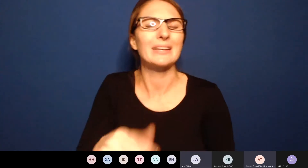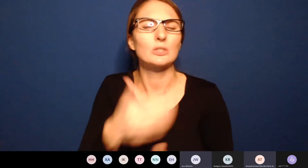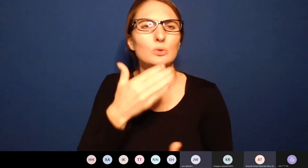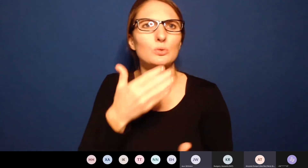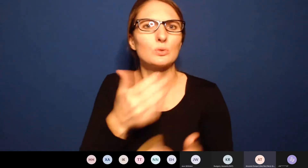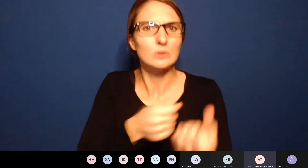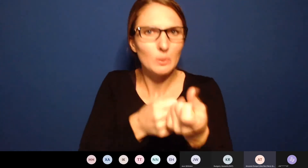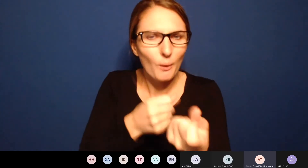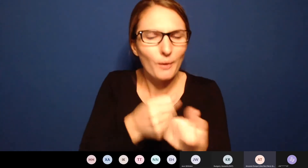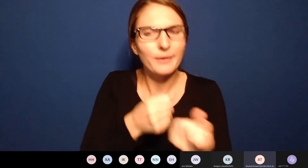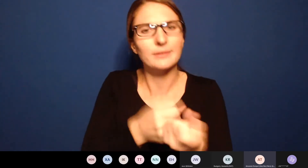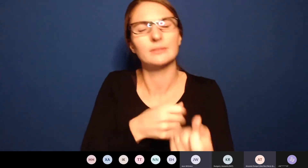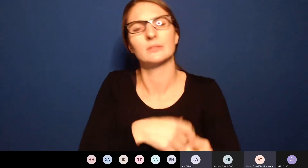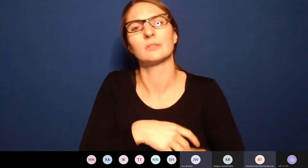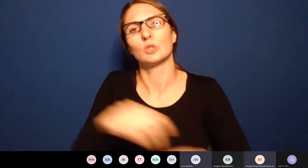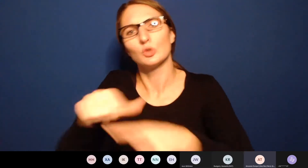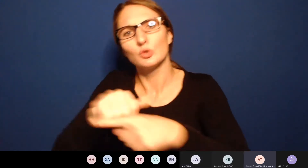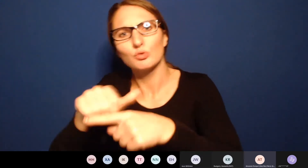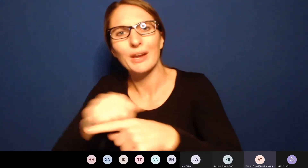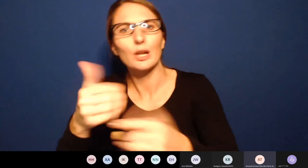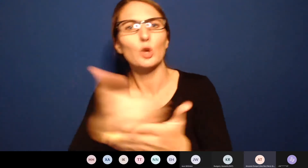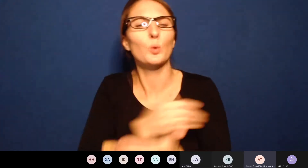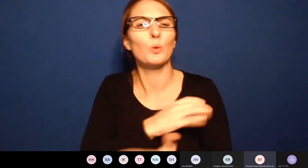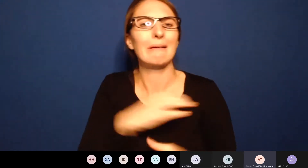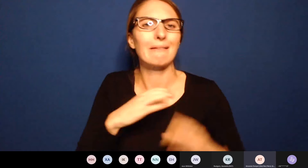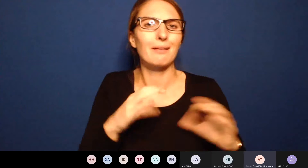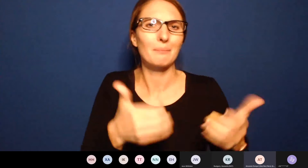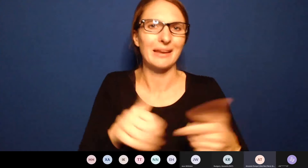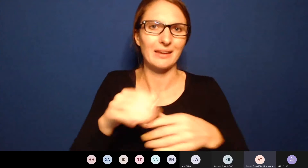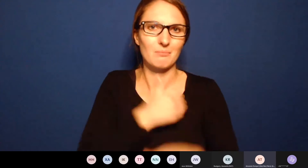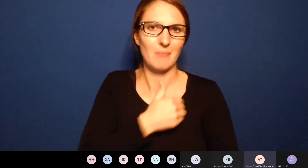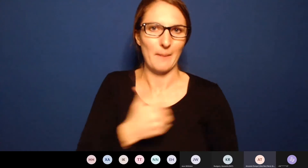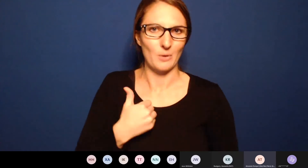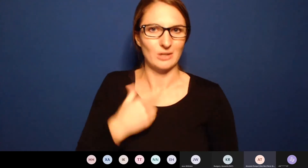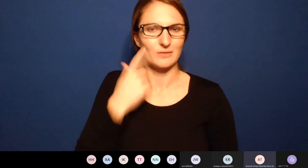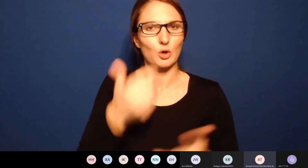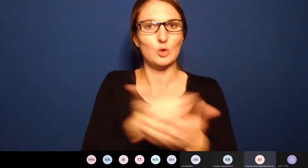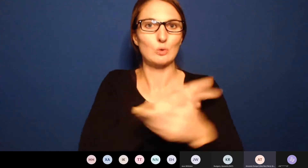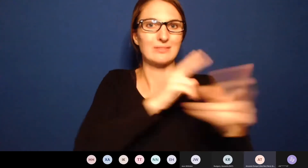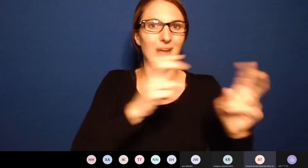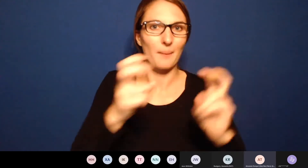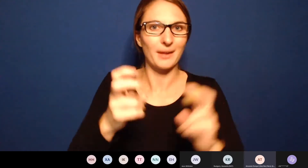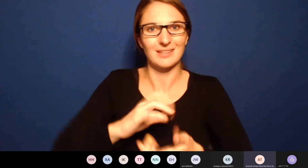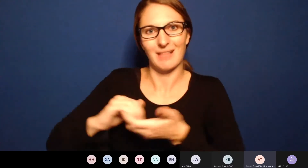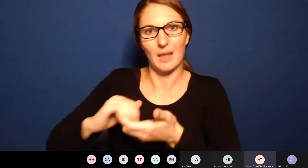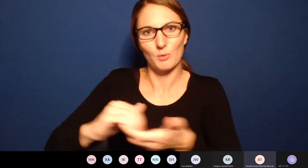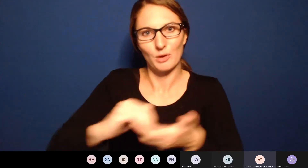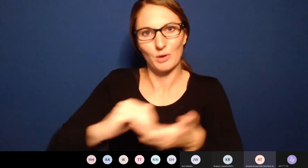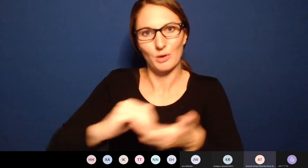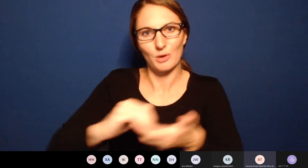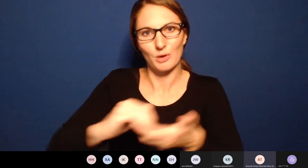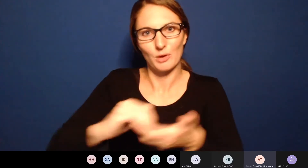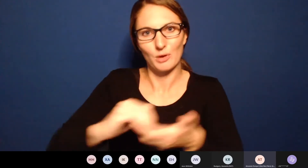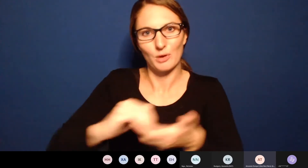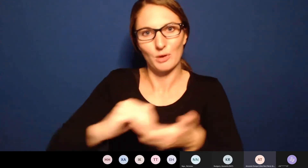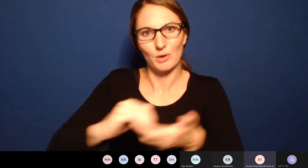new committee members on issues and topics and collaboration, the same way that we want to do outreach to council